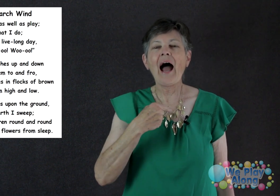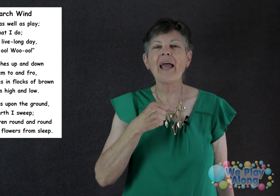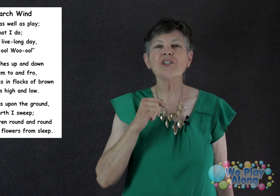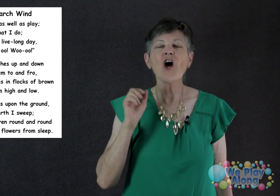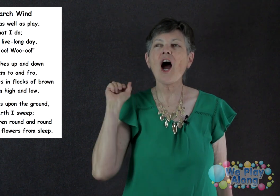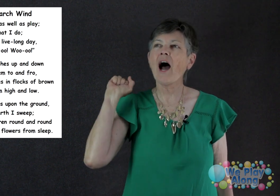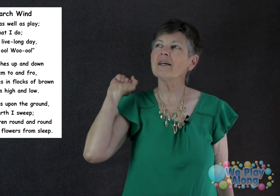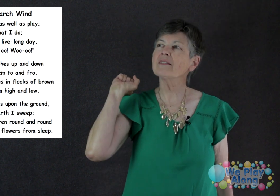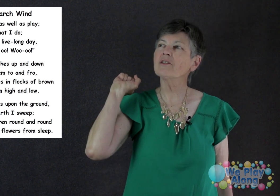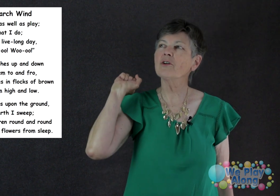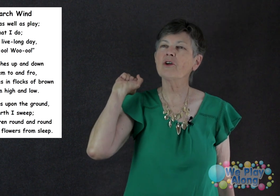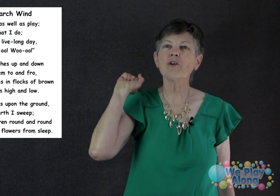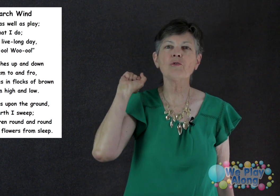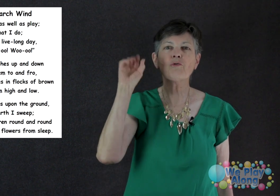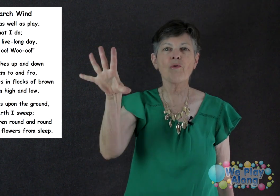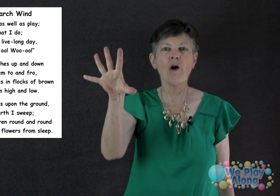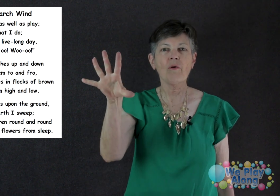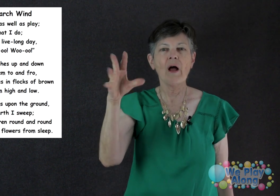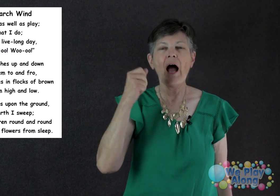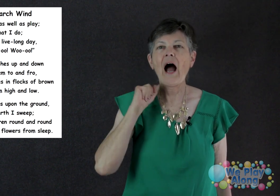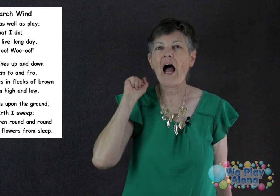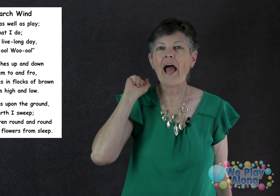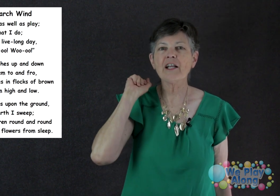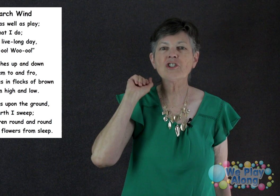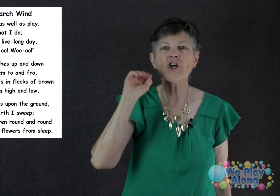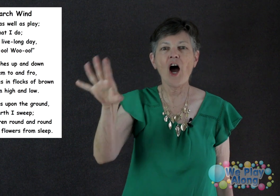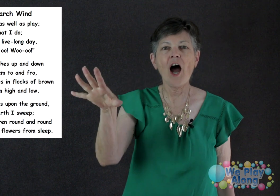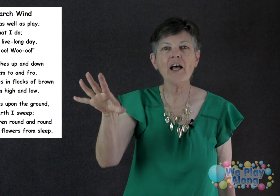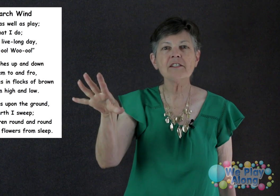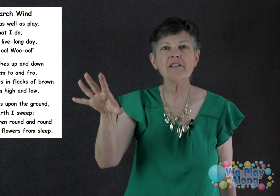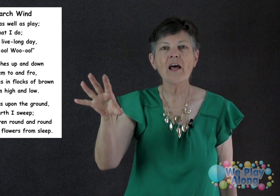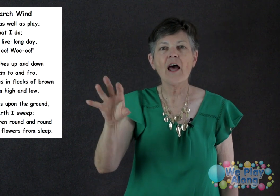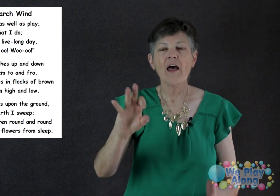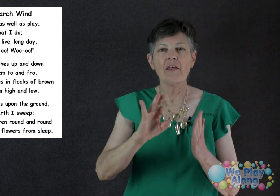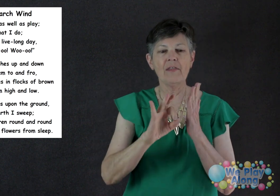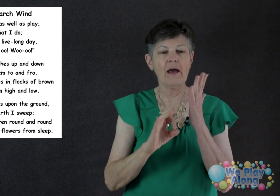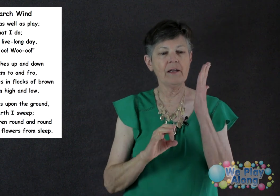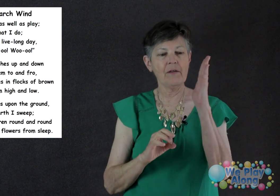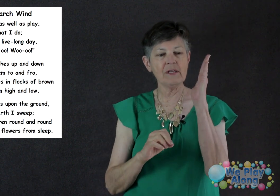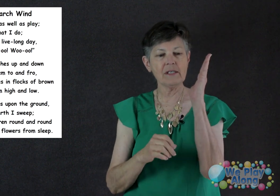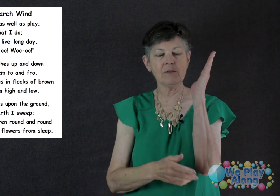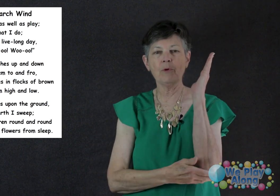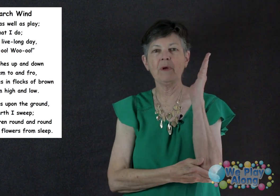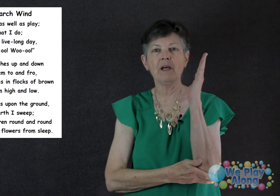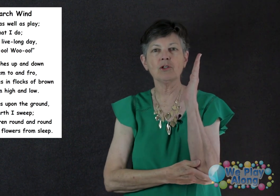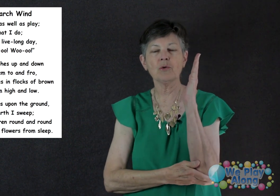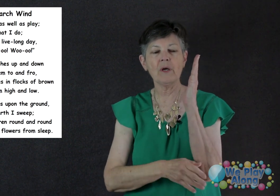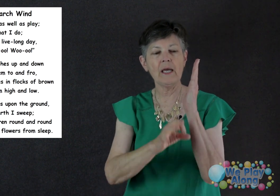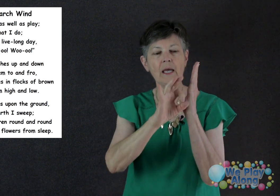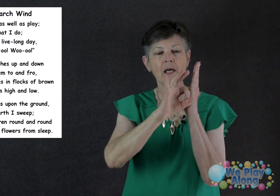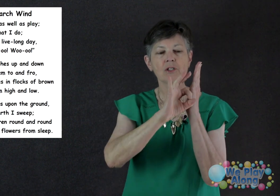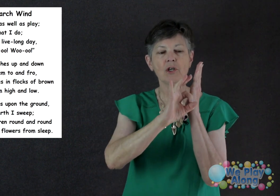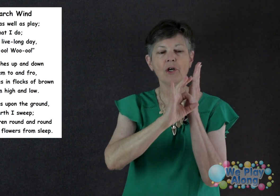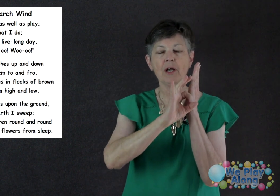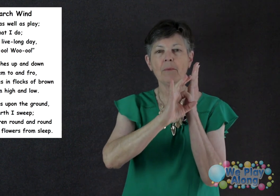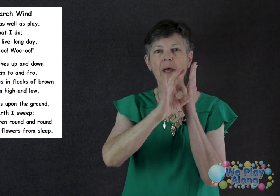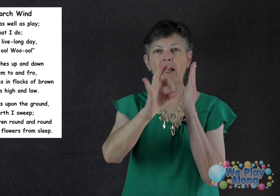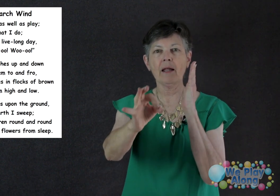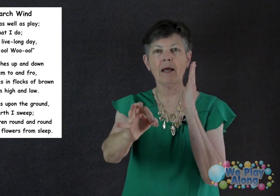I toss. So you can do throw. I toss the, now this is would be a tree. So you're going to make like